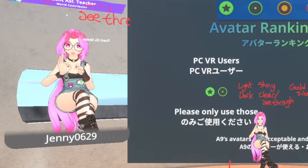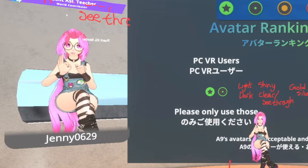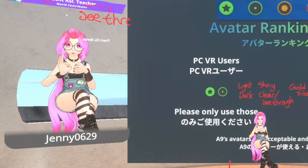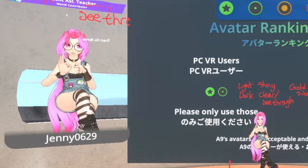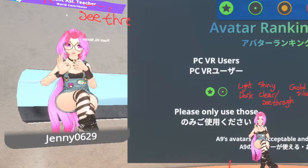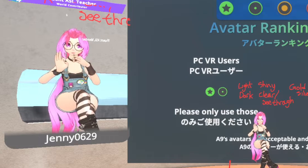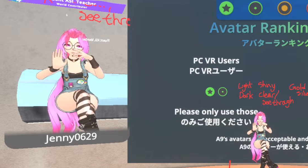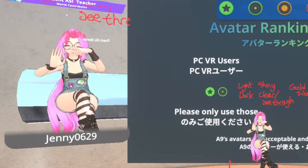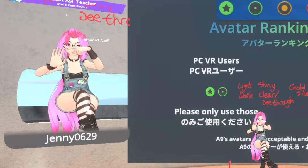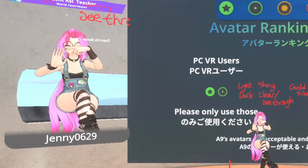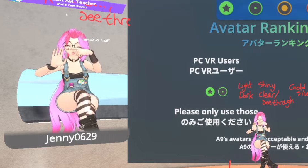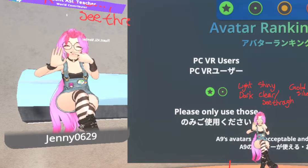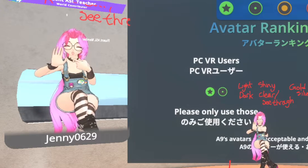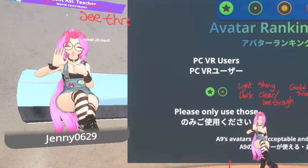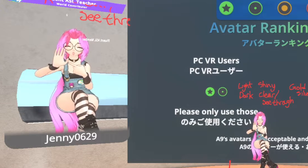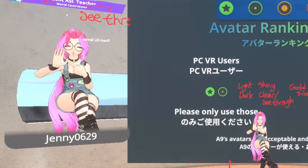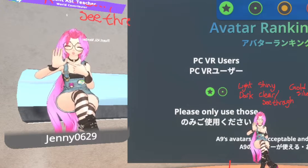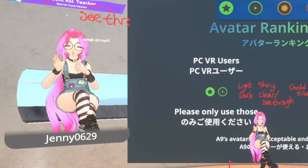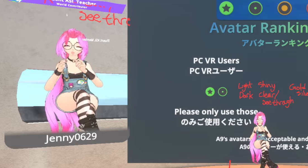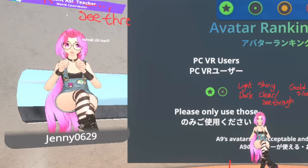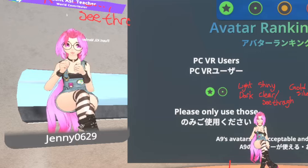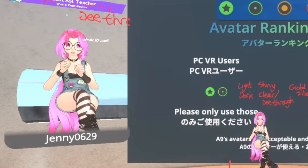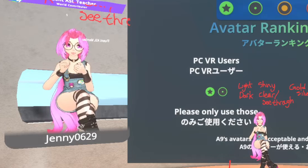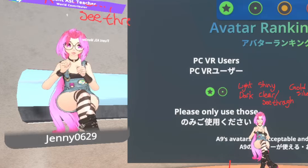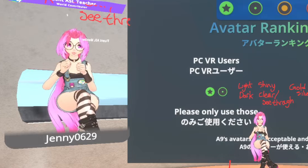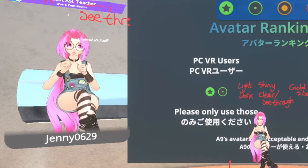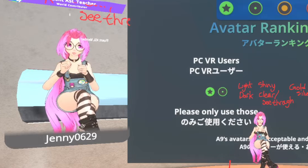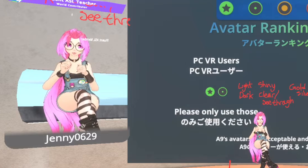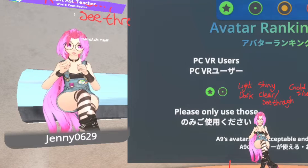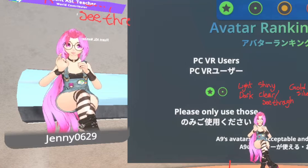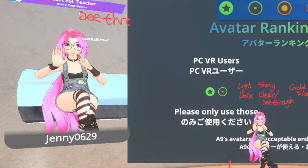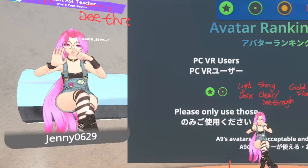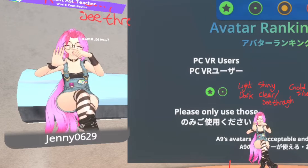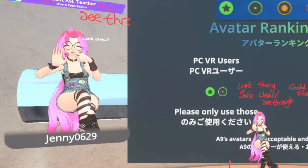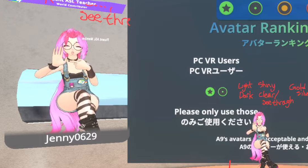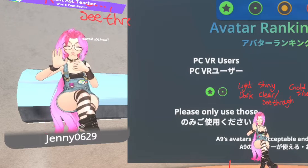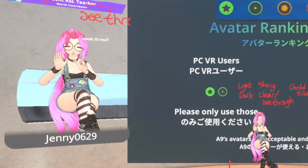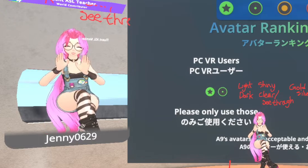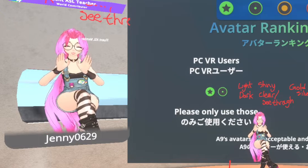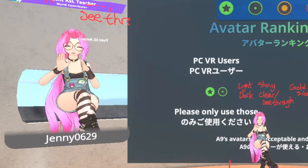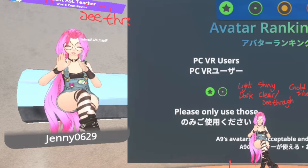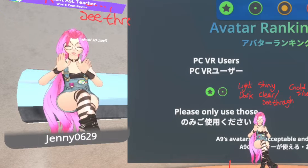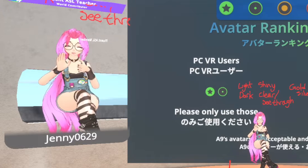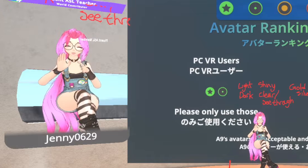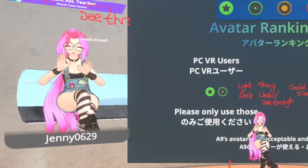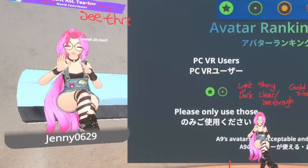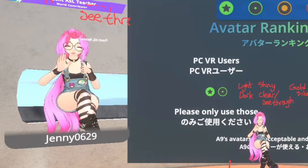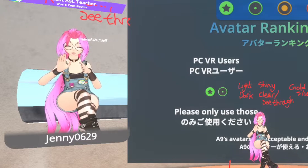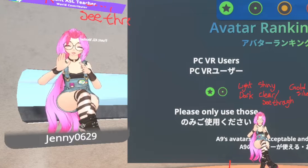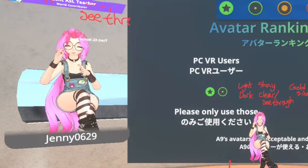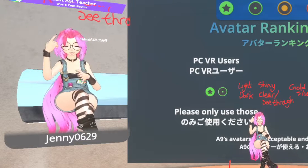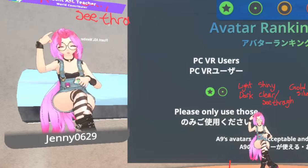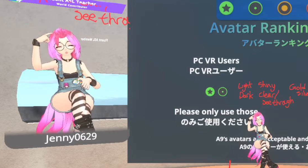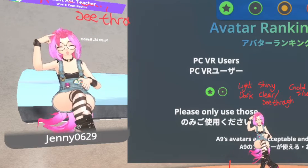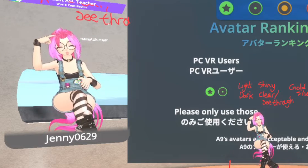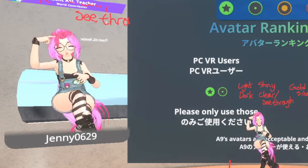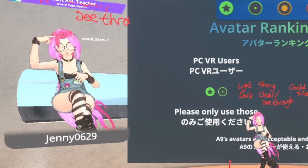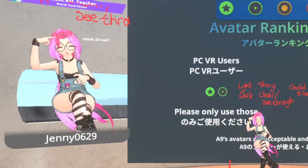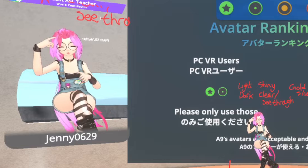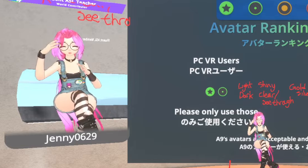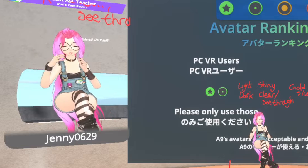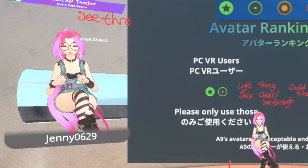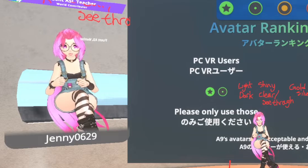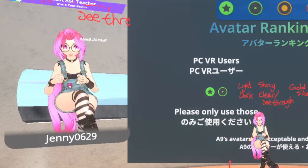sign interpret. I usually do F and then I do fists, or I just do F and then open hands like this, or